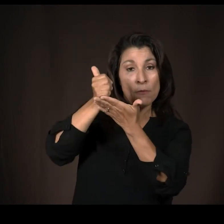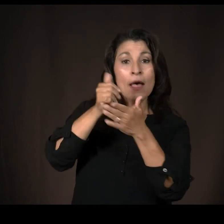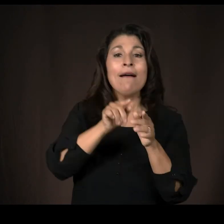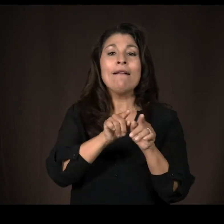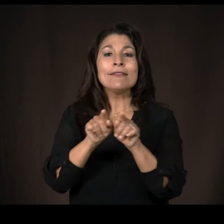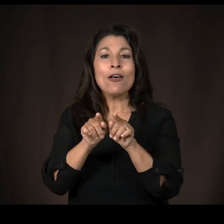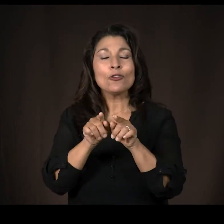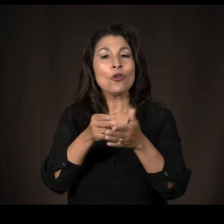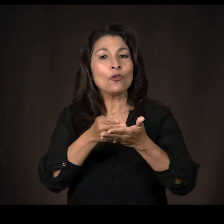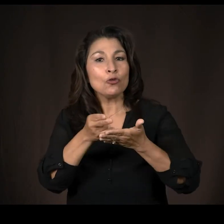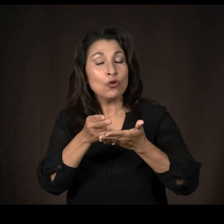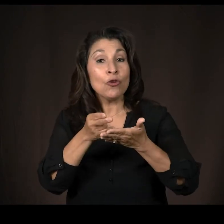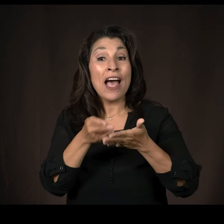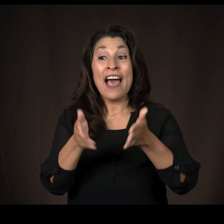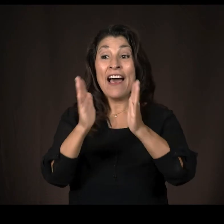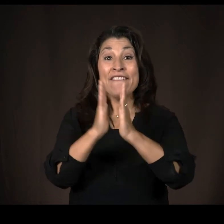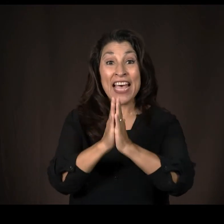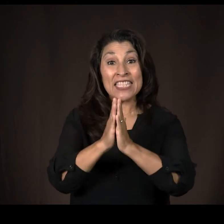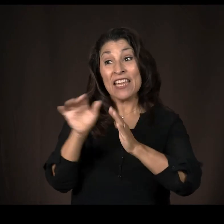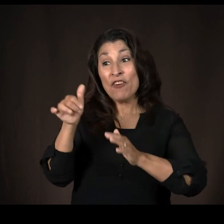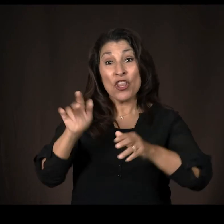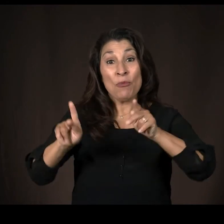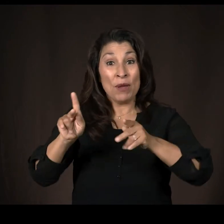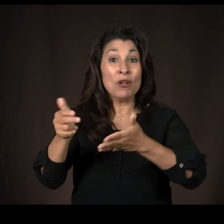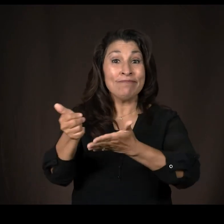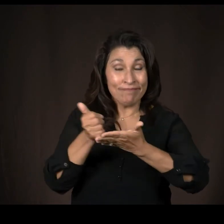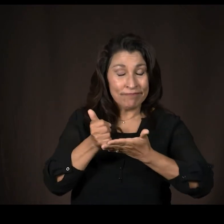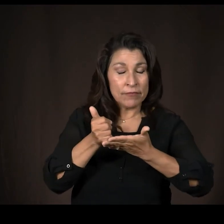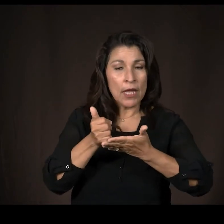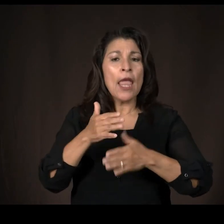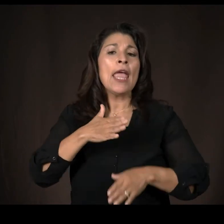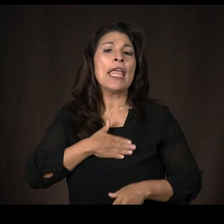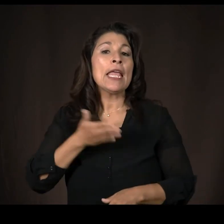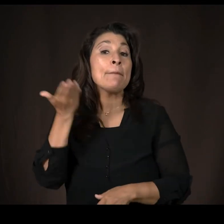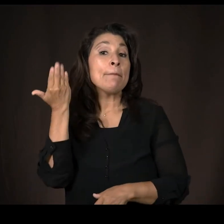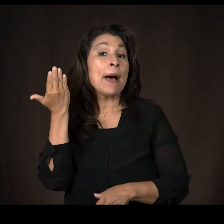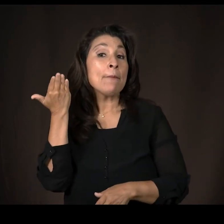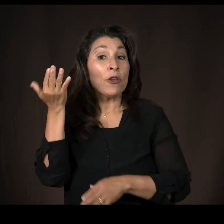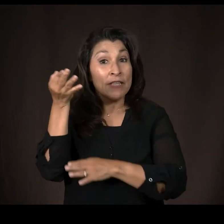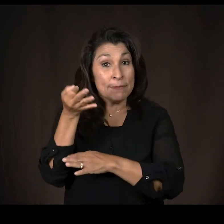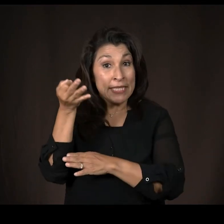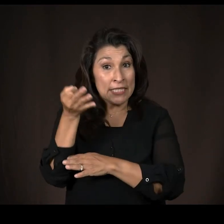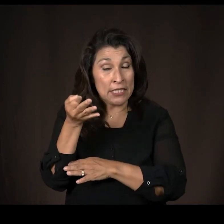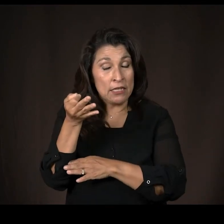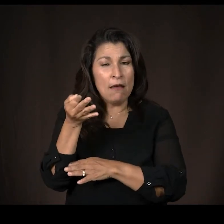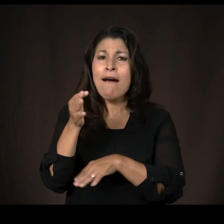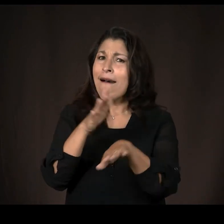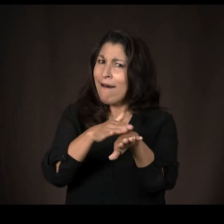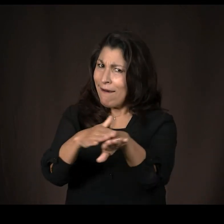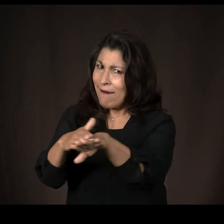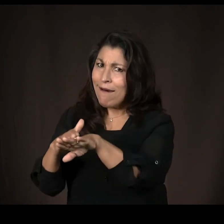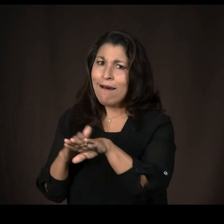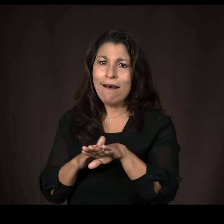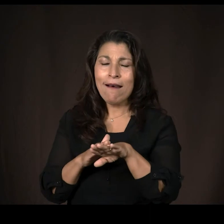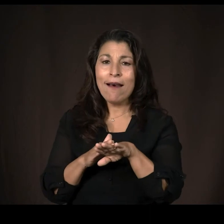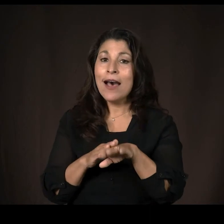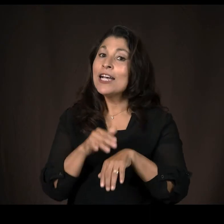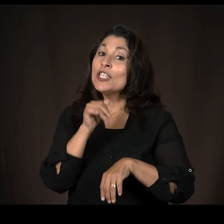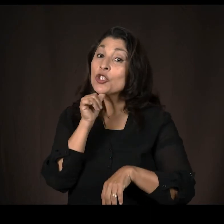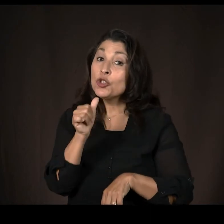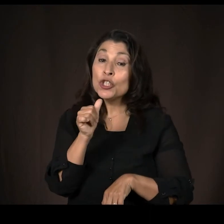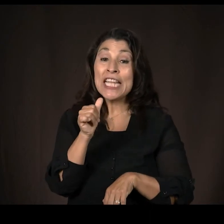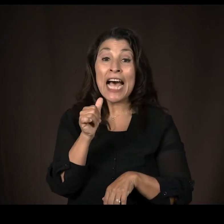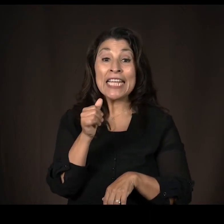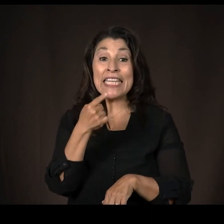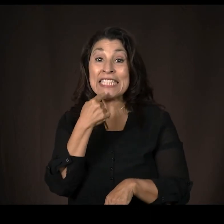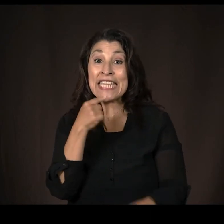in asking for the help of others. Now, in my previous message, I warned you to not say